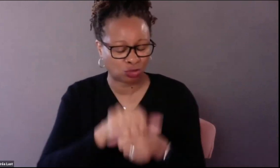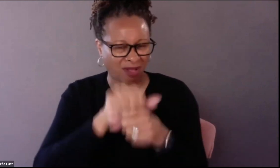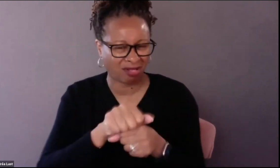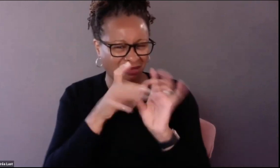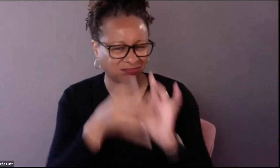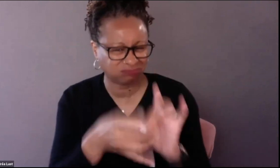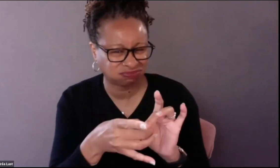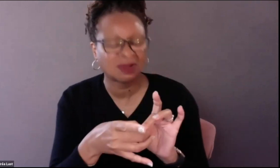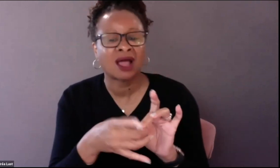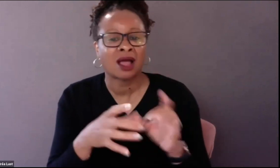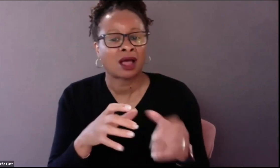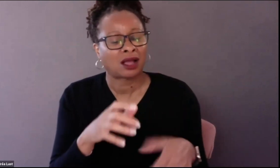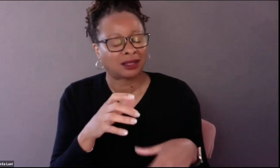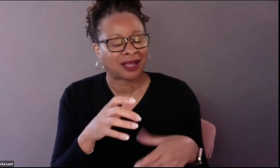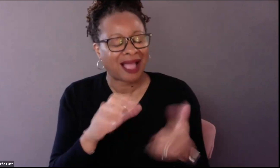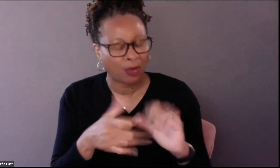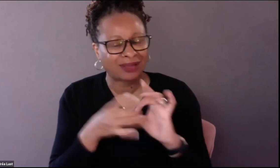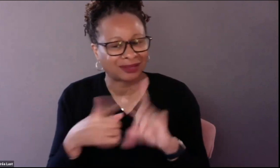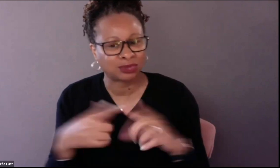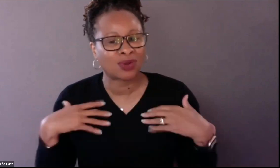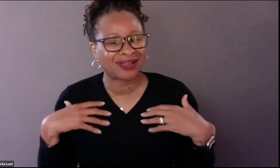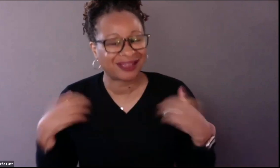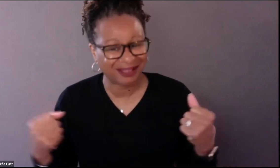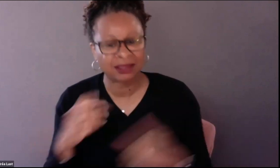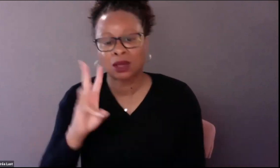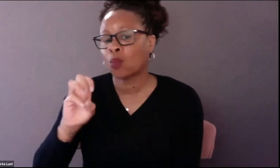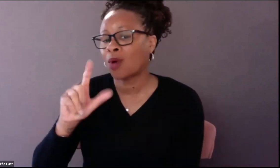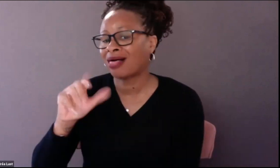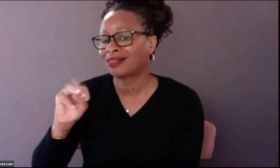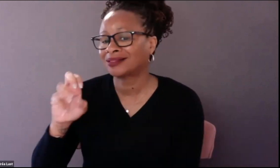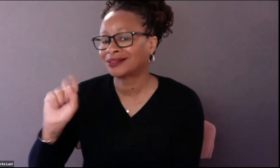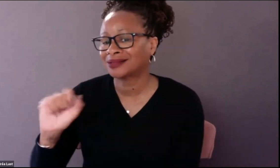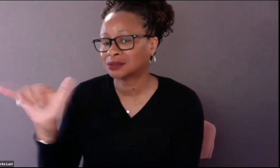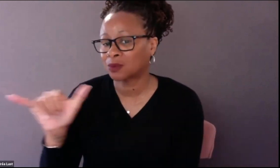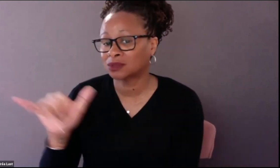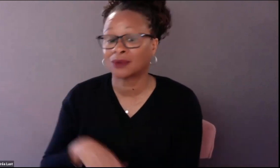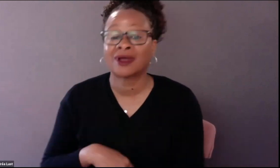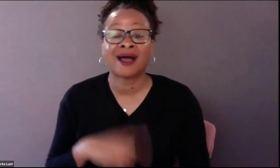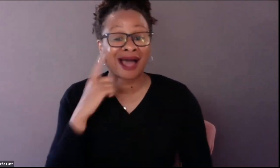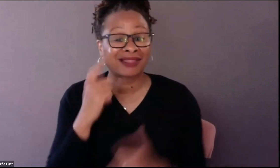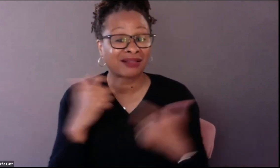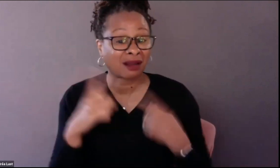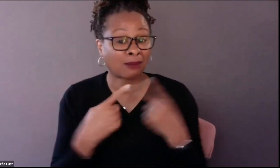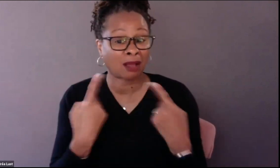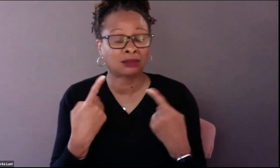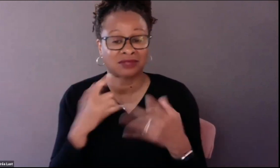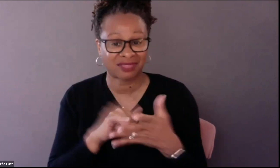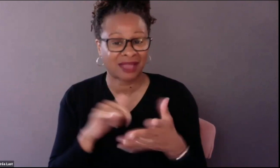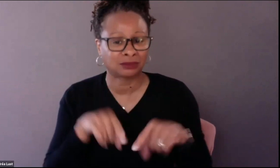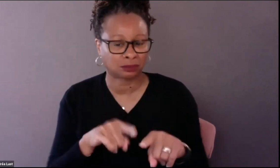of wellness, et cetera. And so those are things that I think a lot about in the work that I've done. I've done